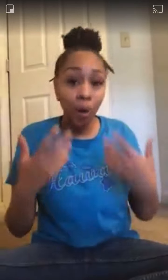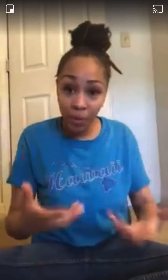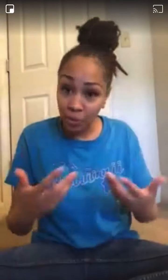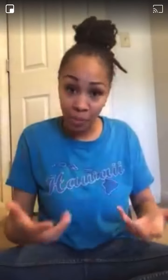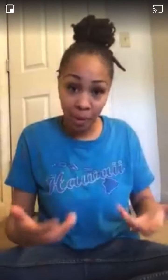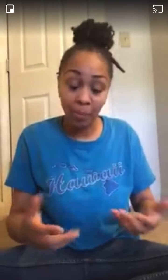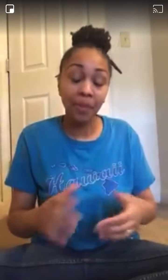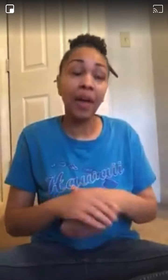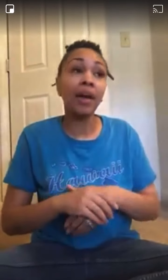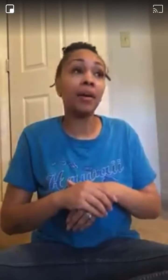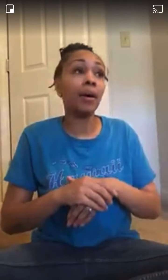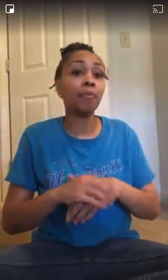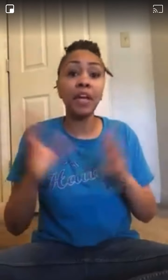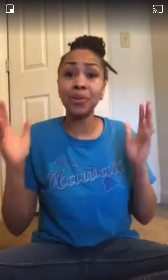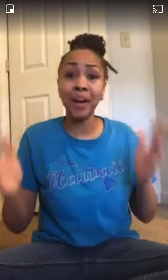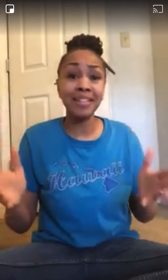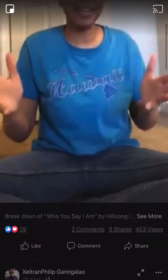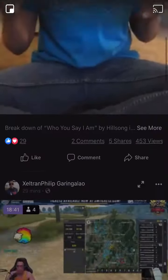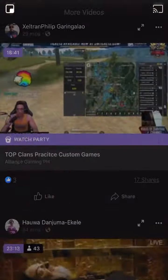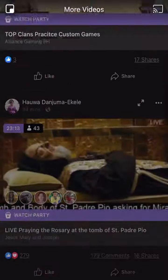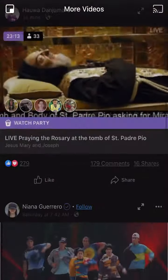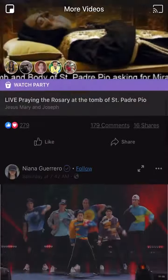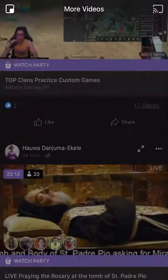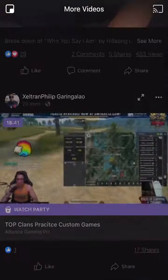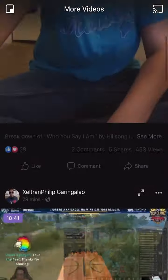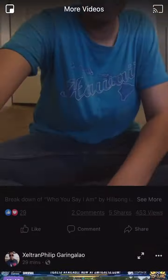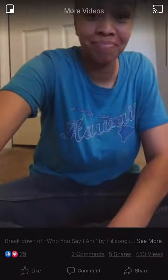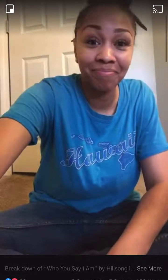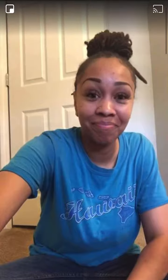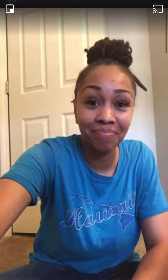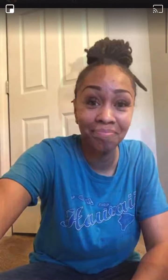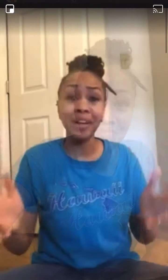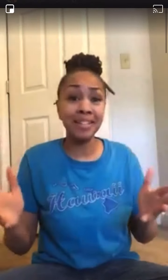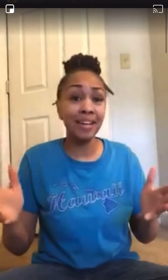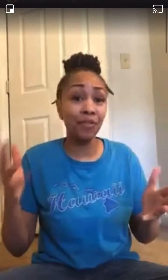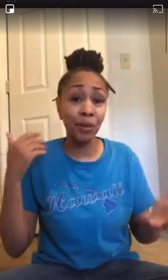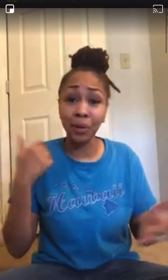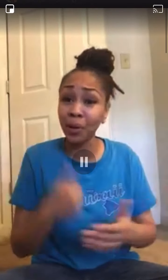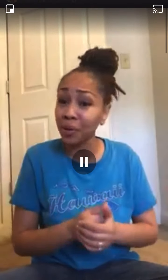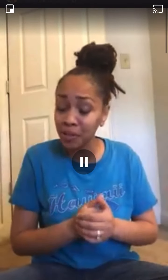always remember that. Thank you guys again for your encouragement.